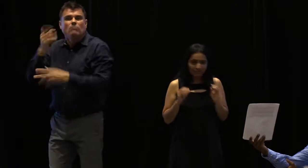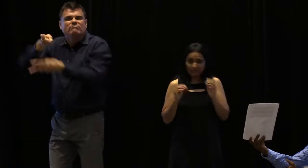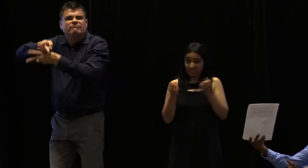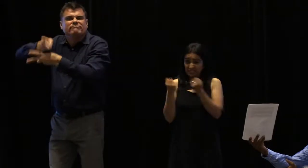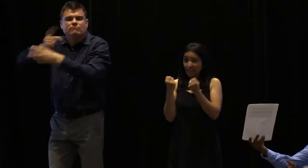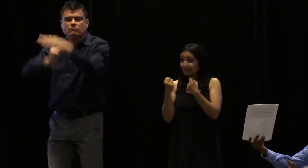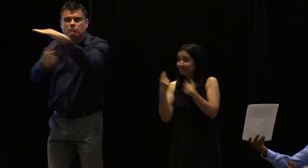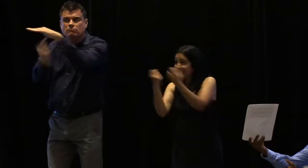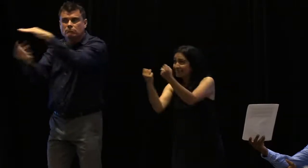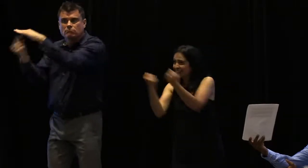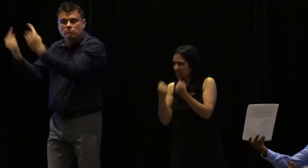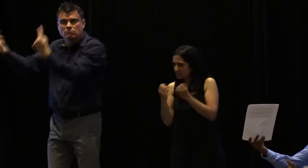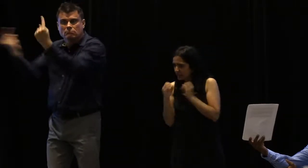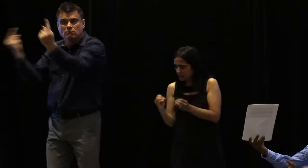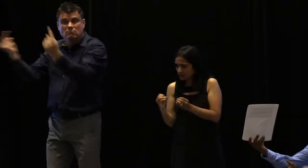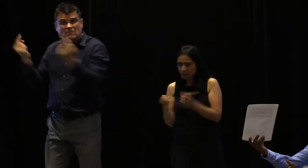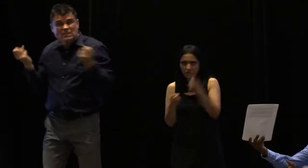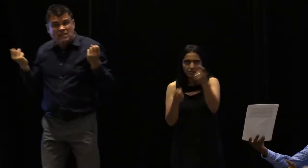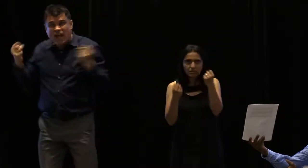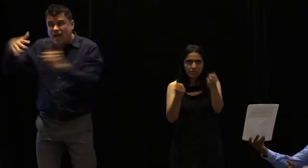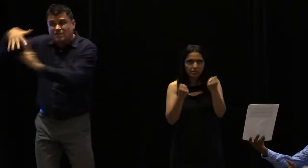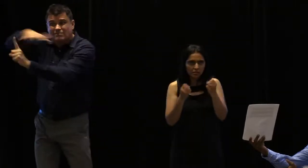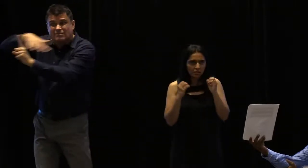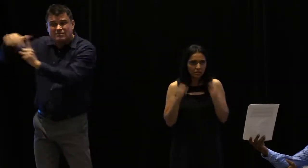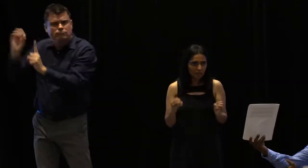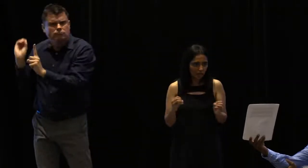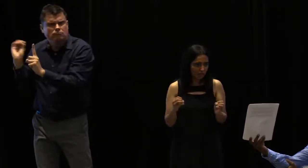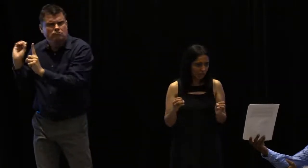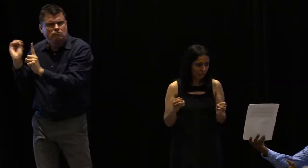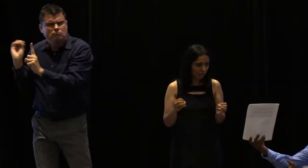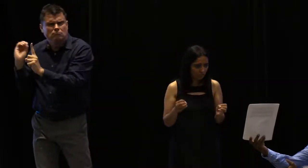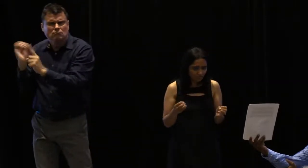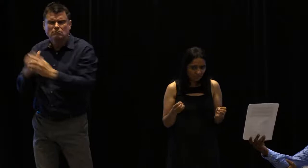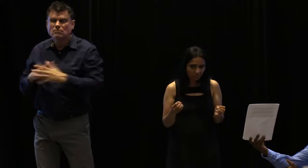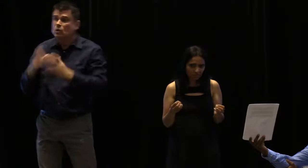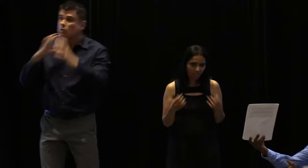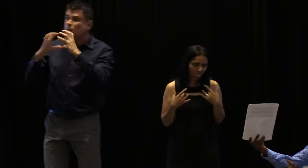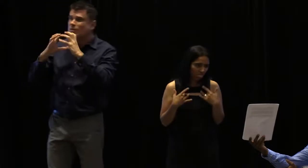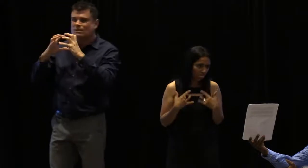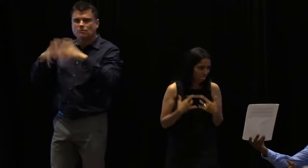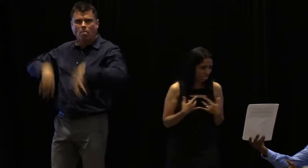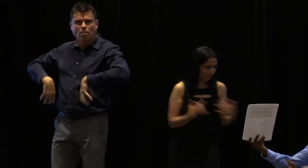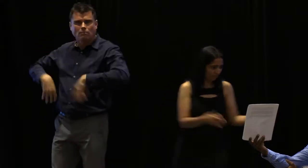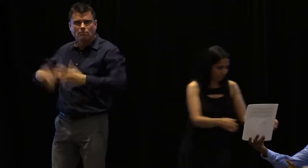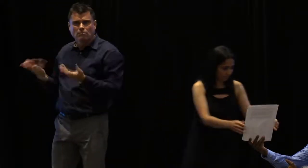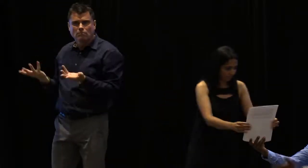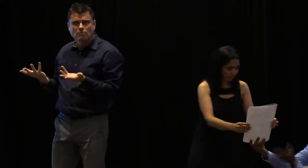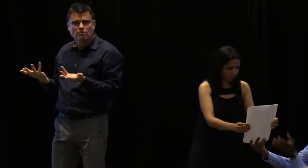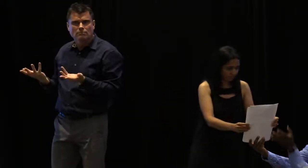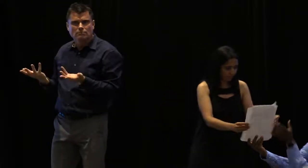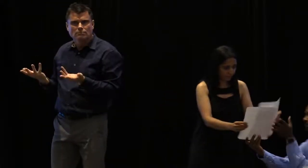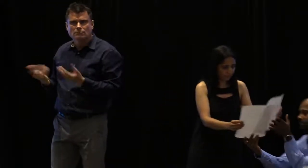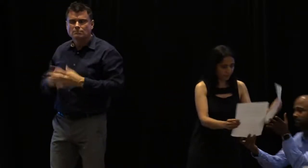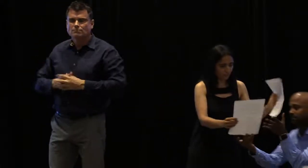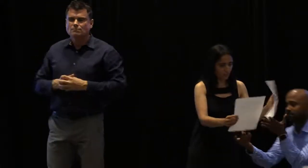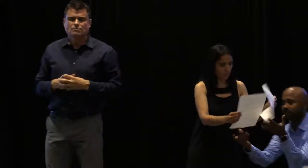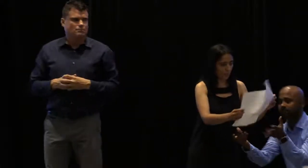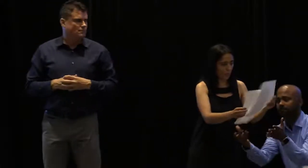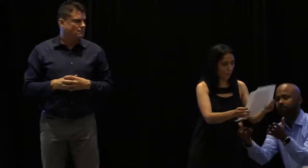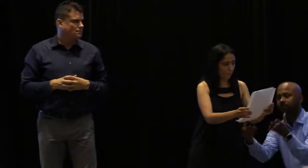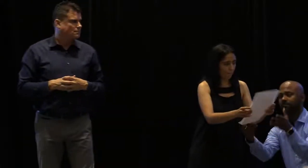are the only deaf person, where there's no one signing back at them, where they have no access to